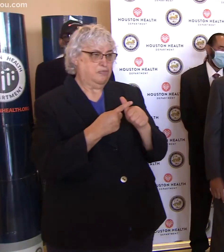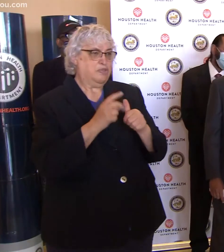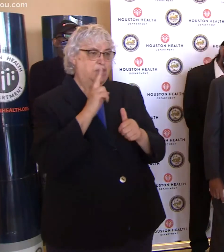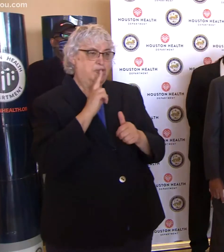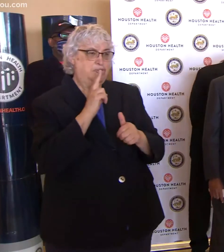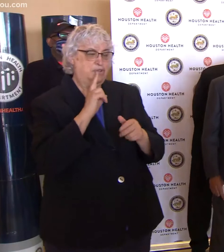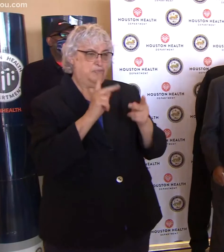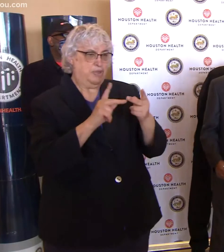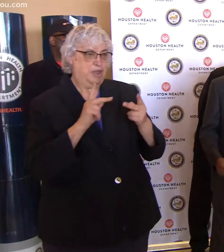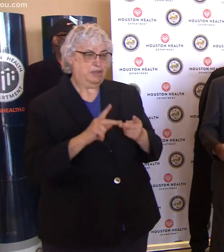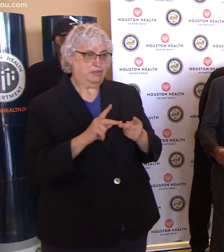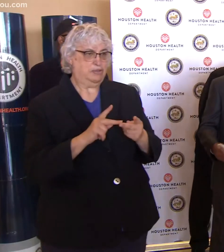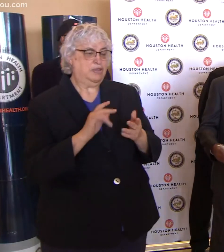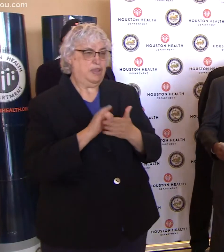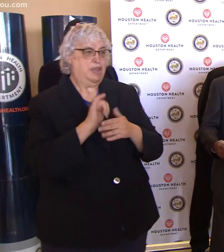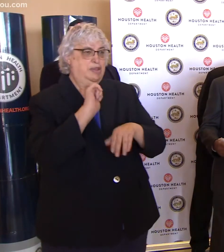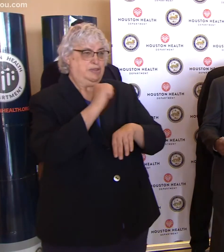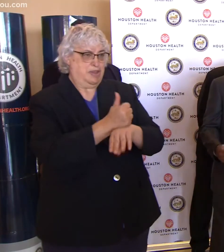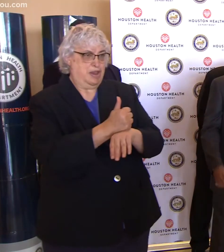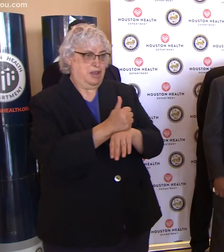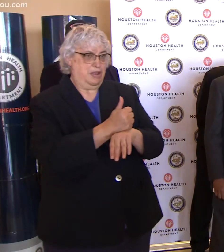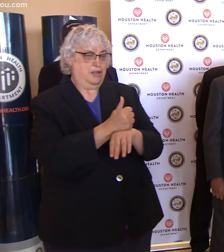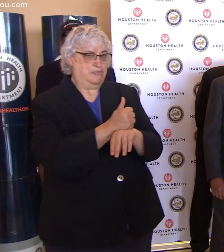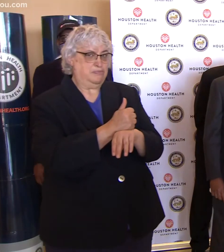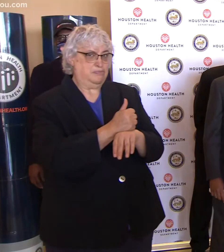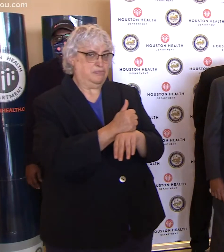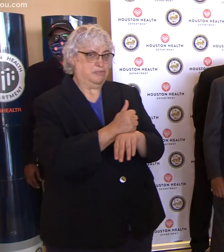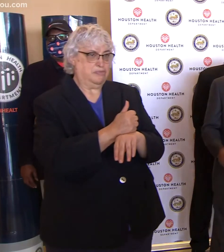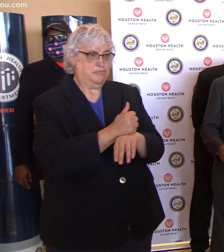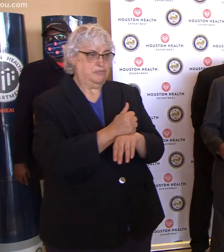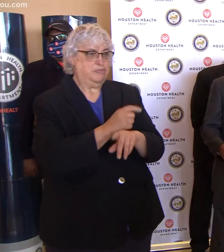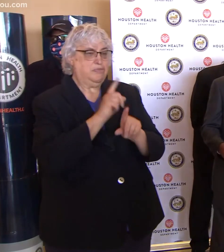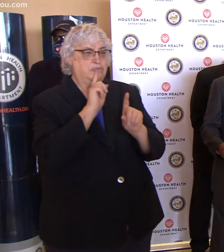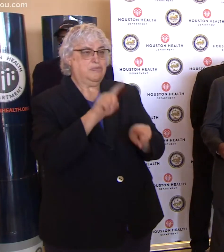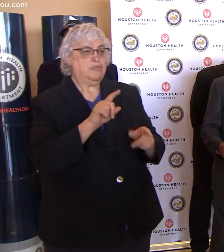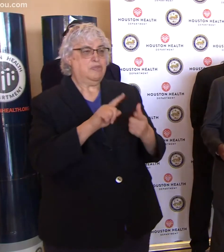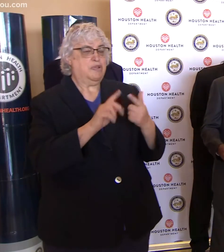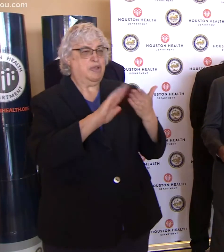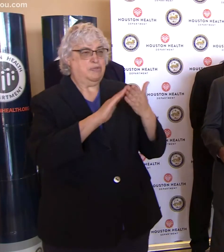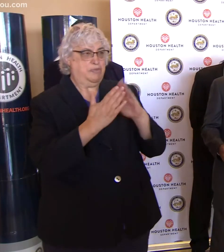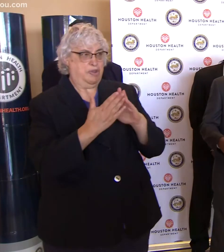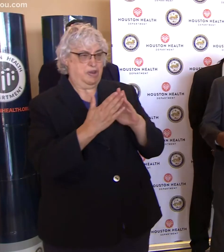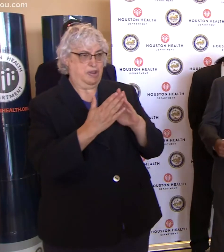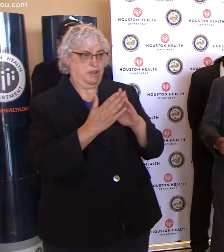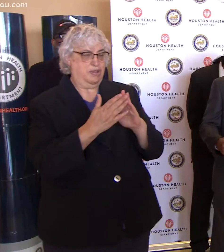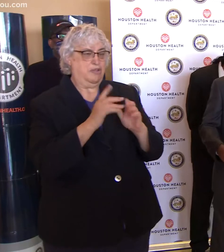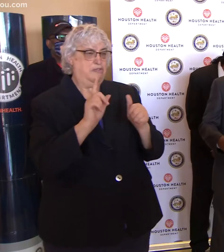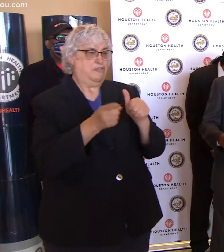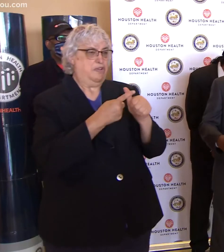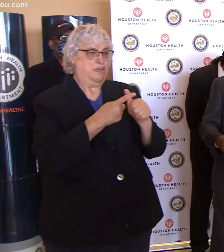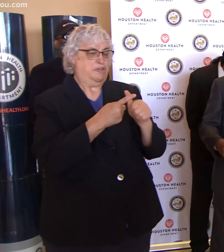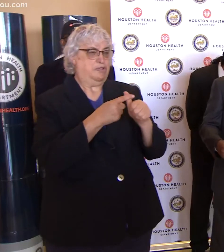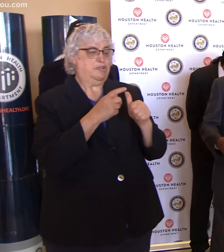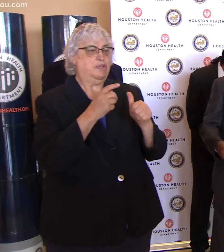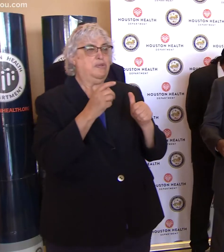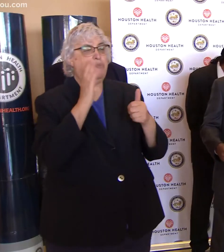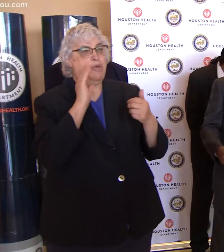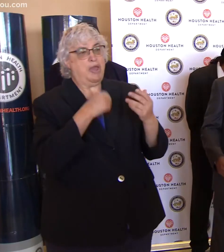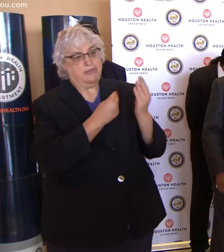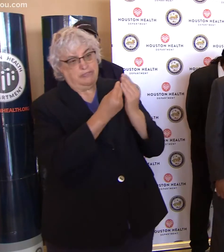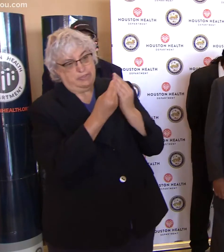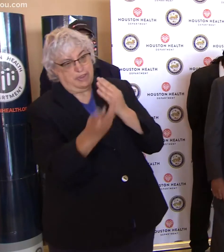Houston clinic site that's been set up that is responsive directly to the community itself. This is the first of many that will be